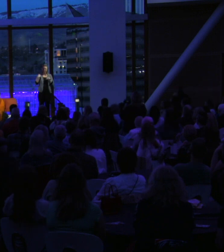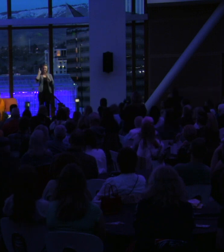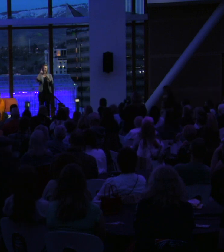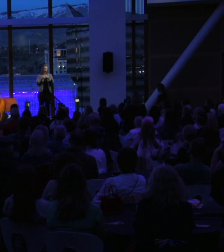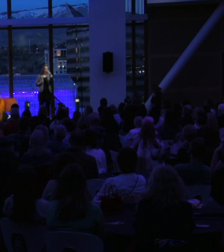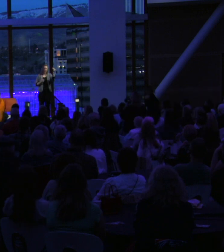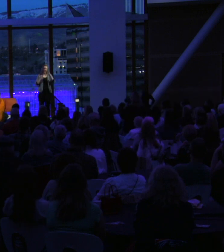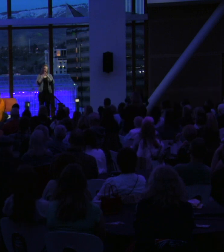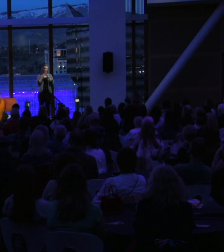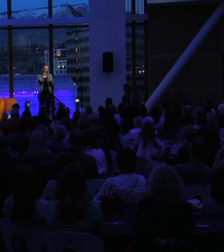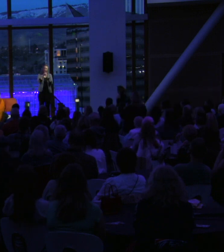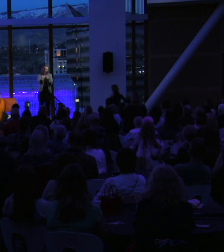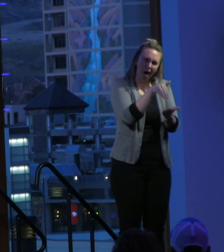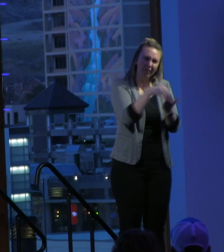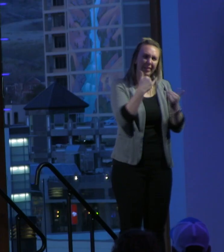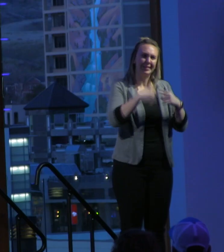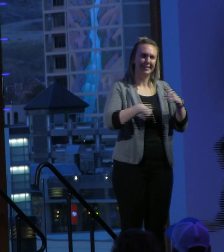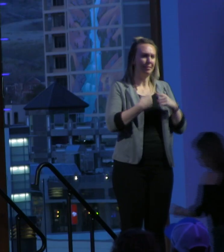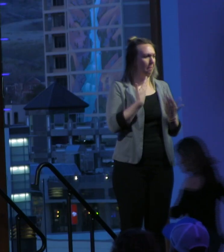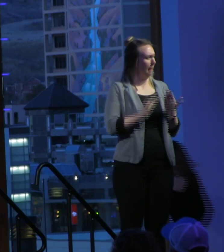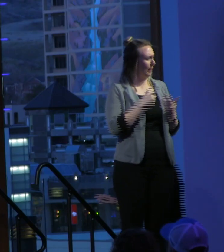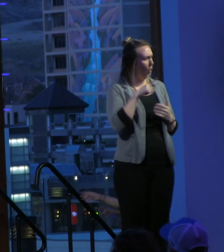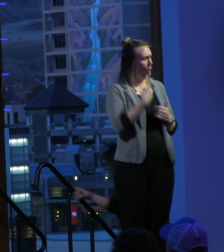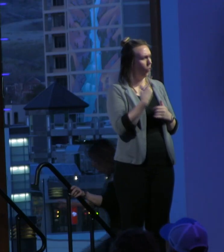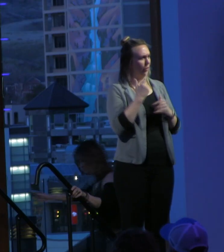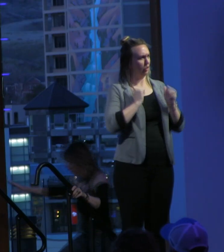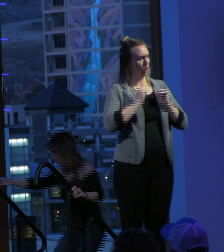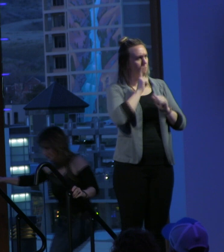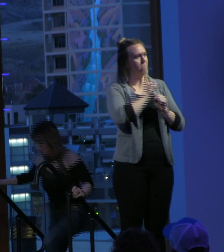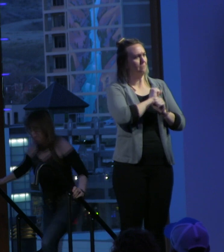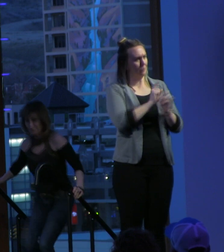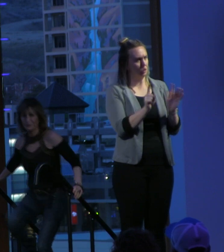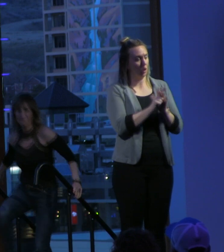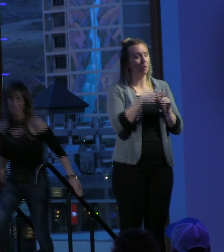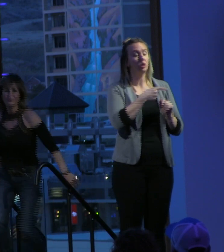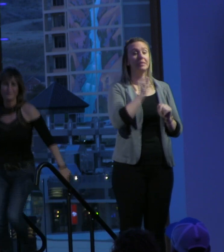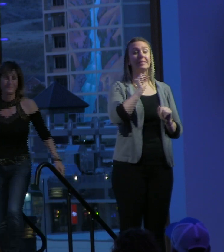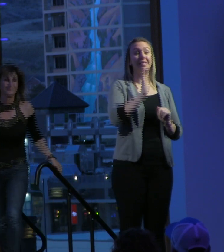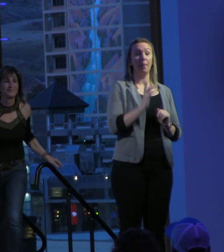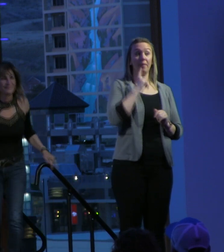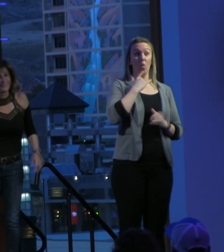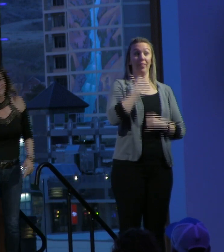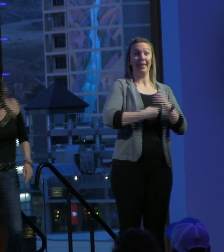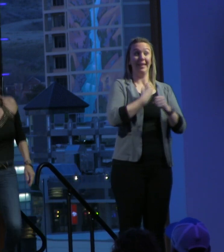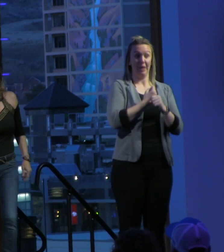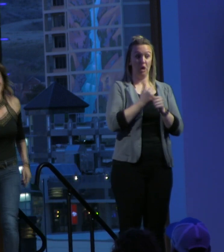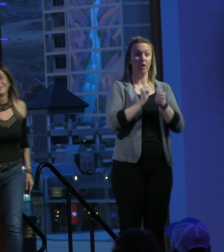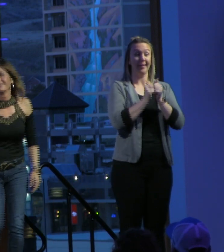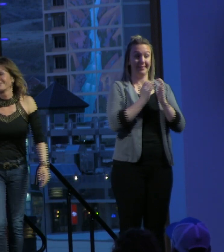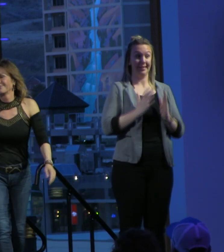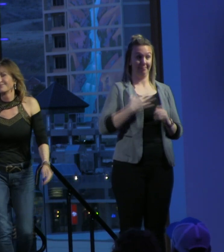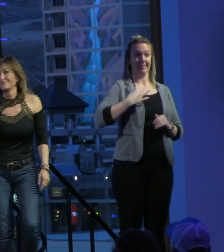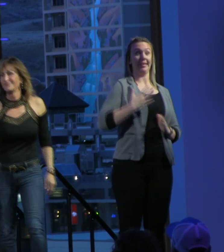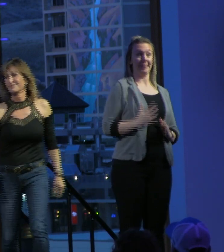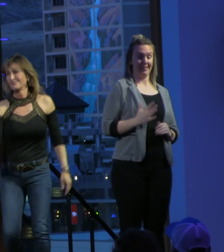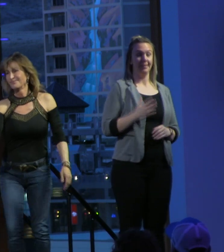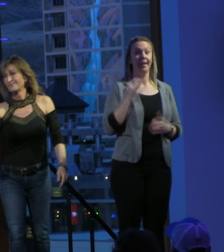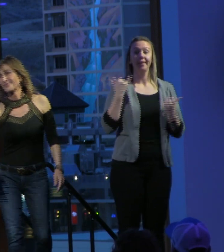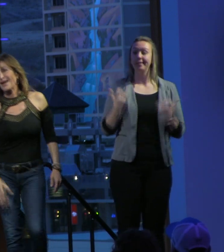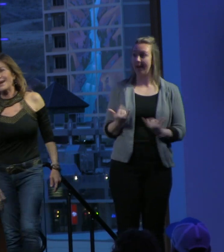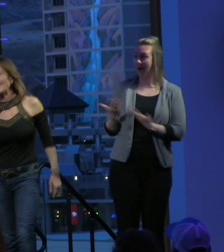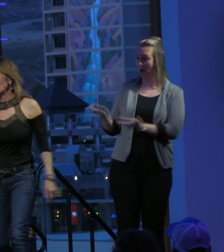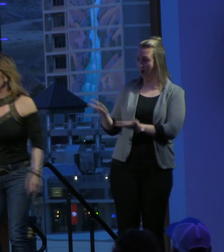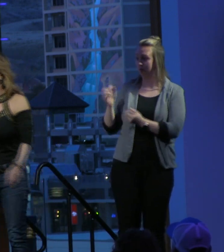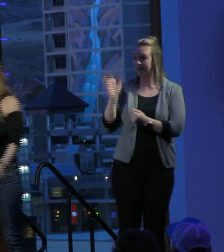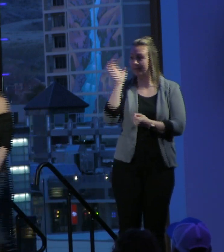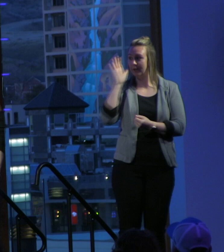this season. And this might be the only show she's made it to, and she's been a Slammer of the Year contestant. And now we get to hear her tonight for her Sixth